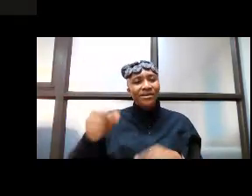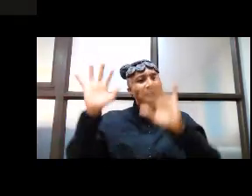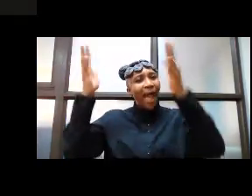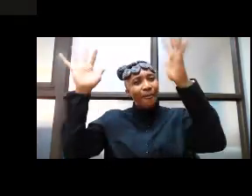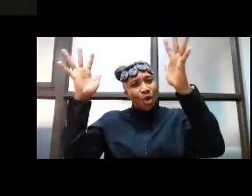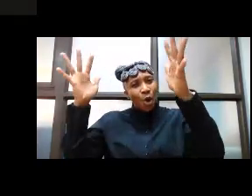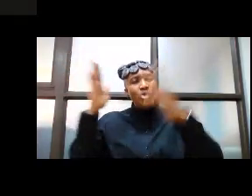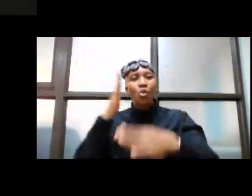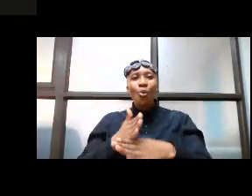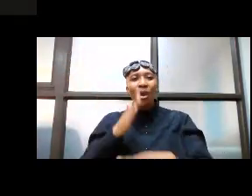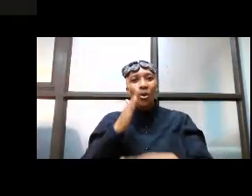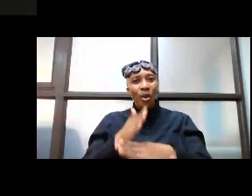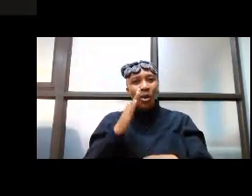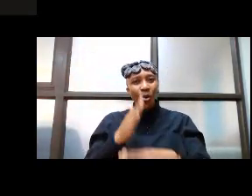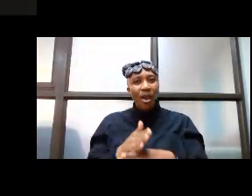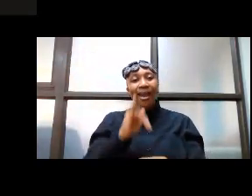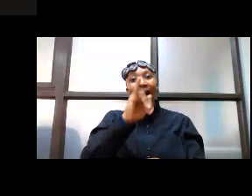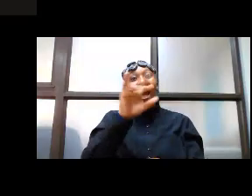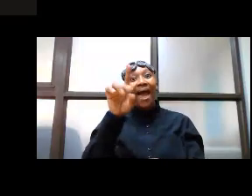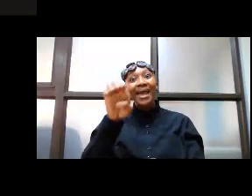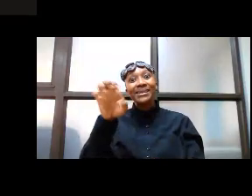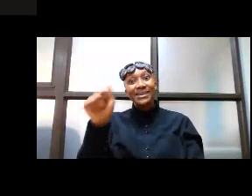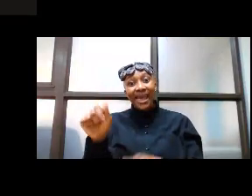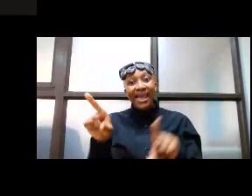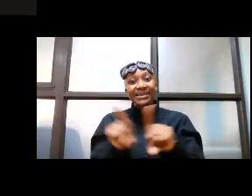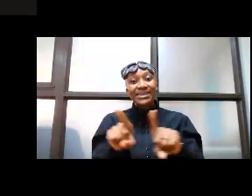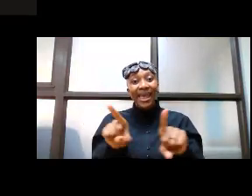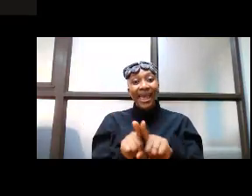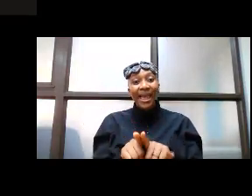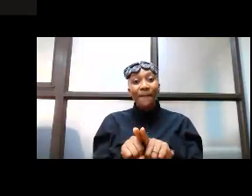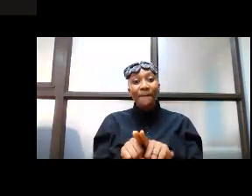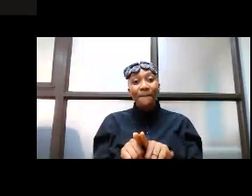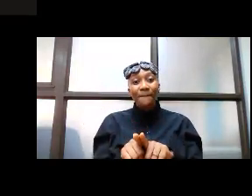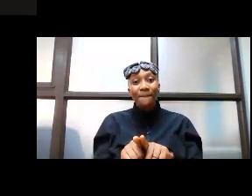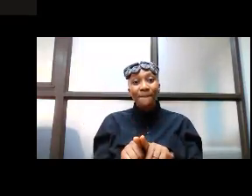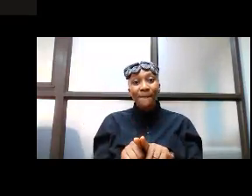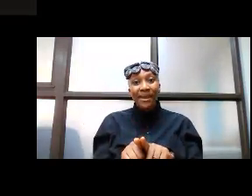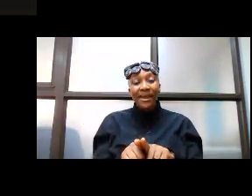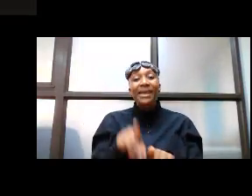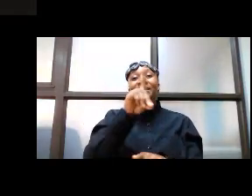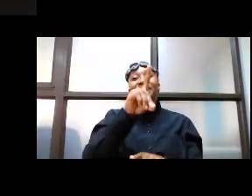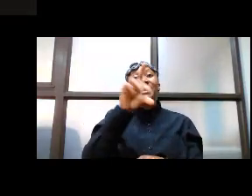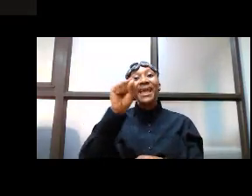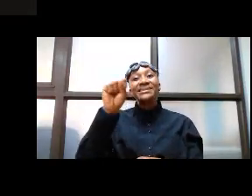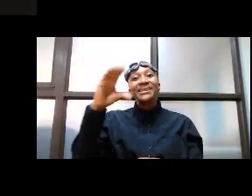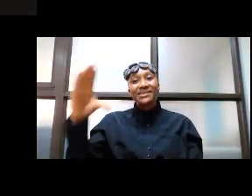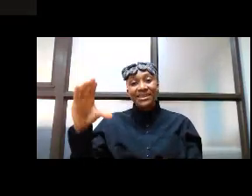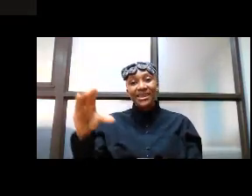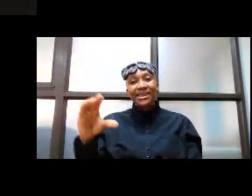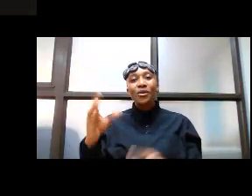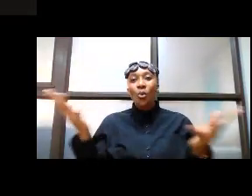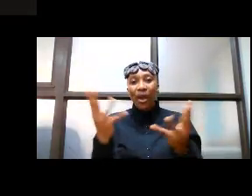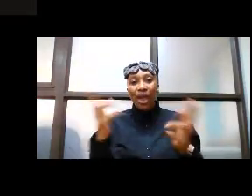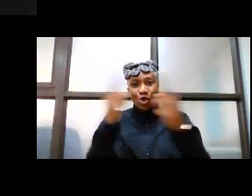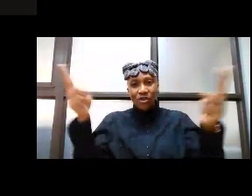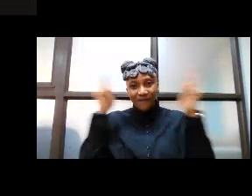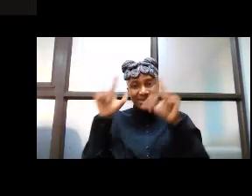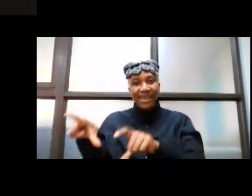work that IDEA and the DSC at UCT and other institutions are doing to try and maybe bridge that